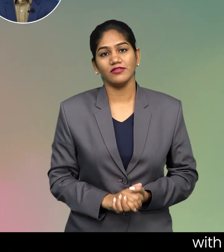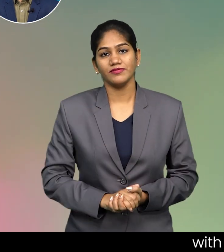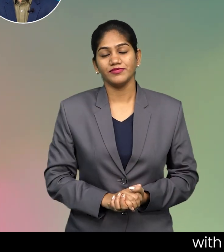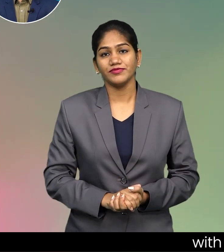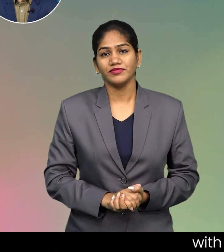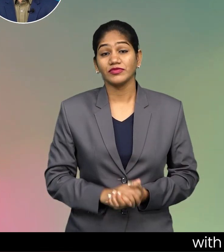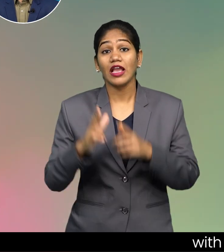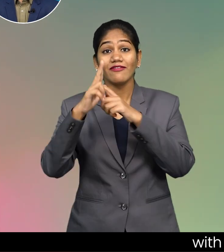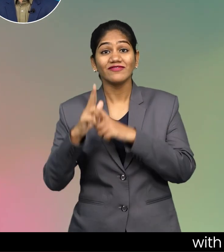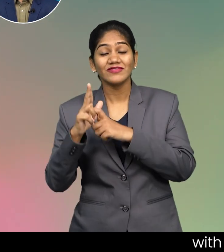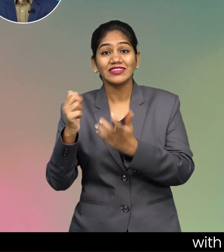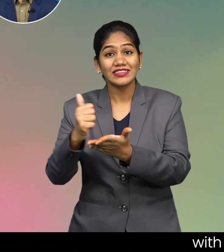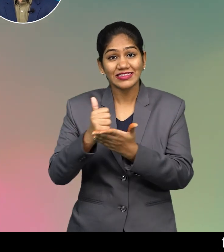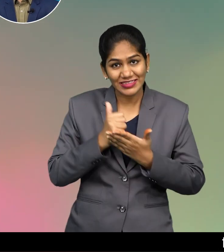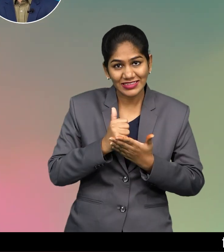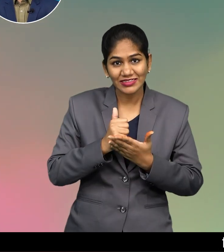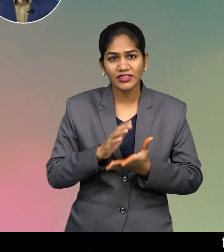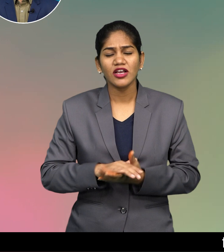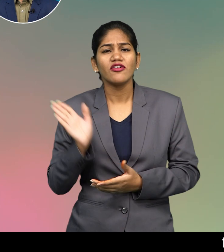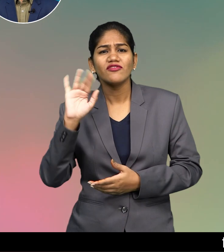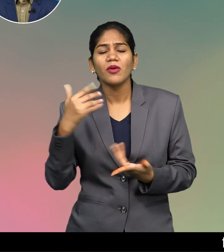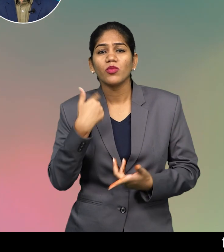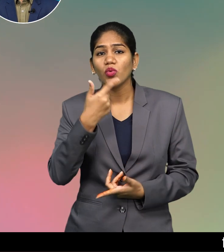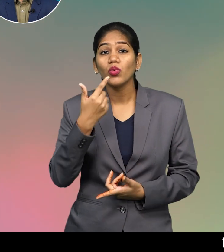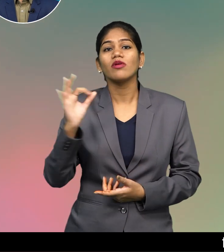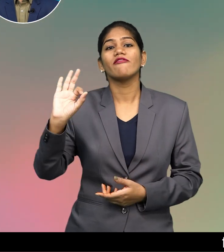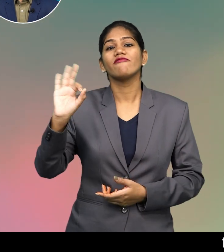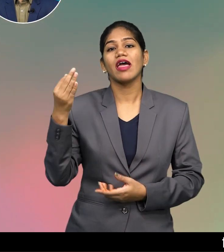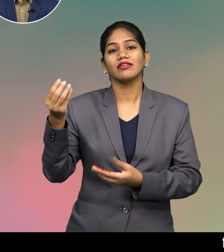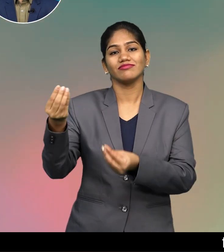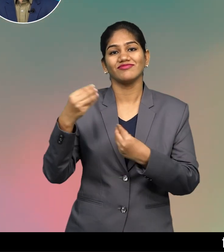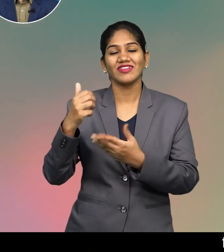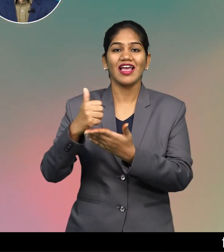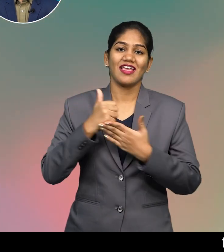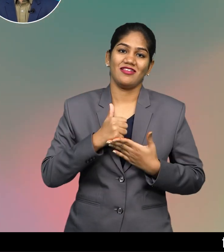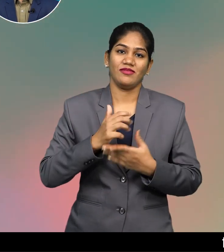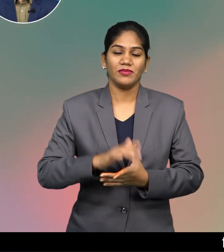with the military help from France.